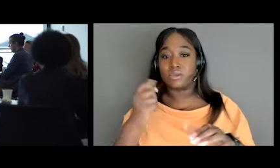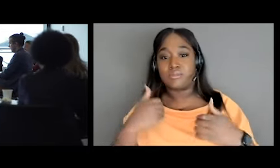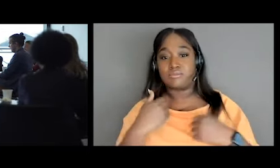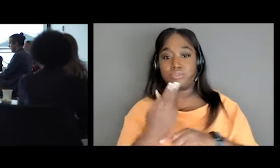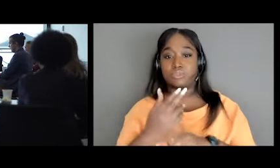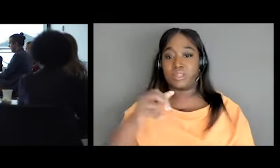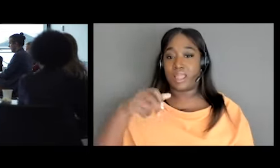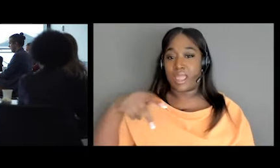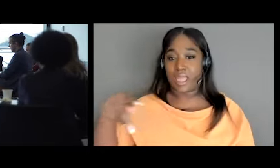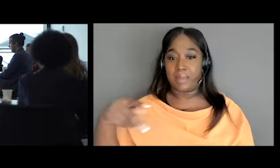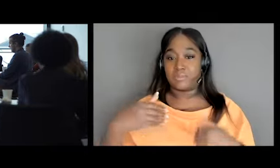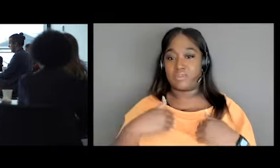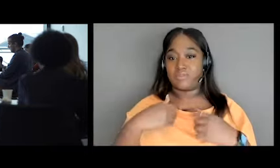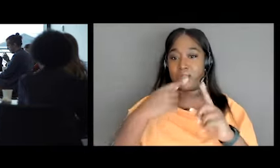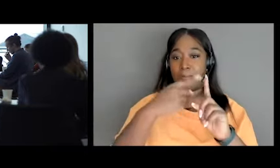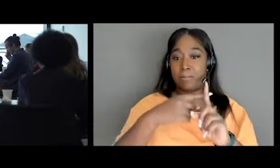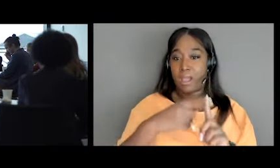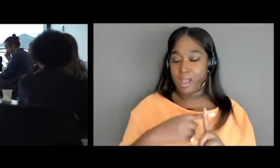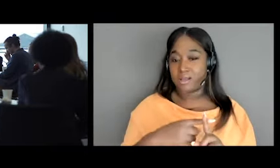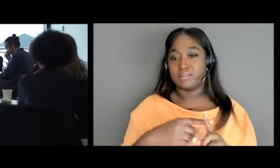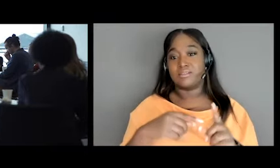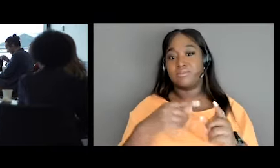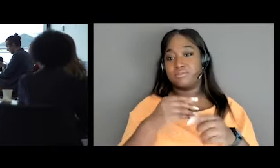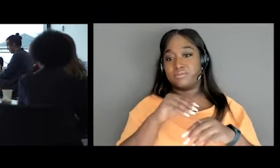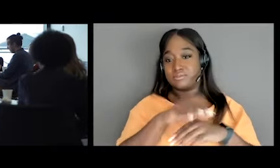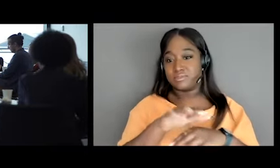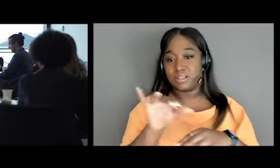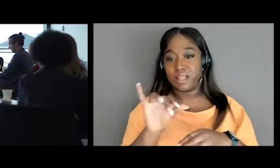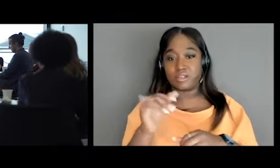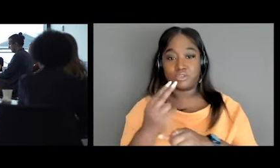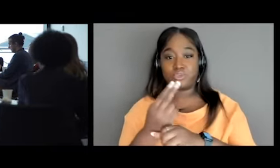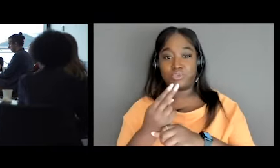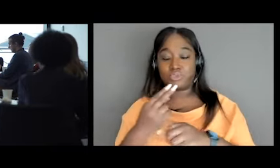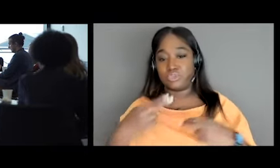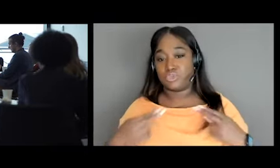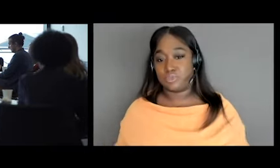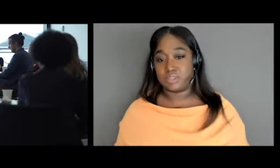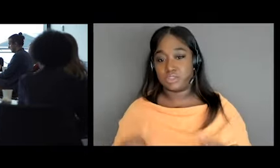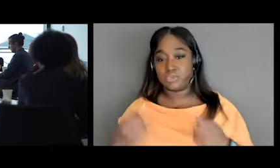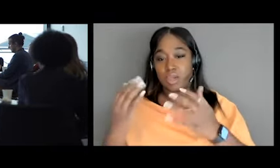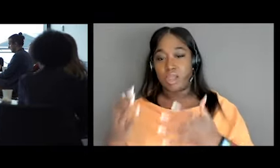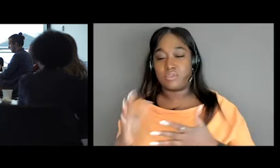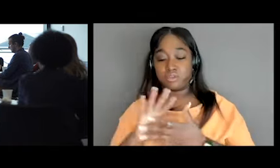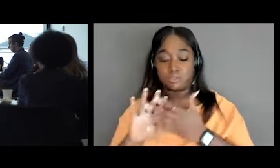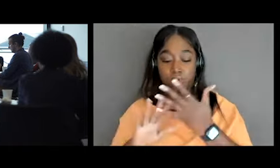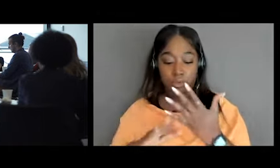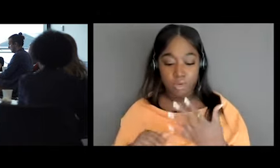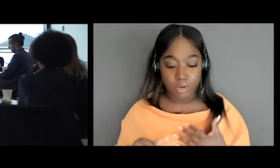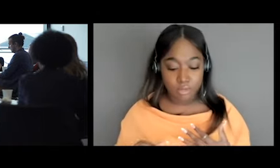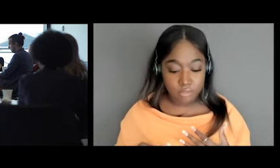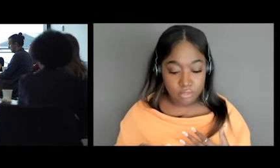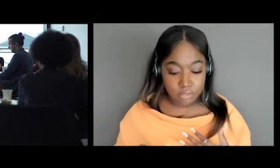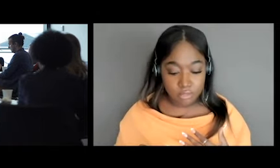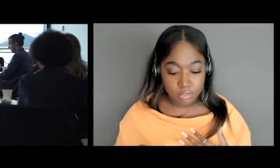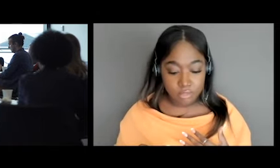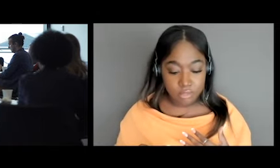in, but it's still a human driver, so on. So I don't know what to call that,